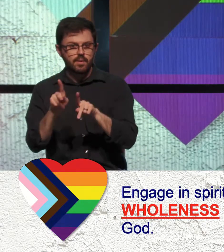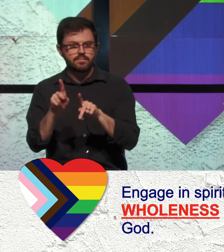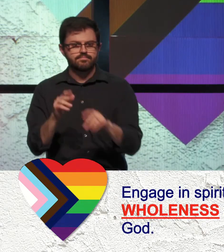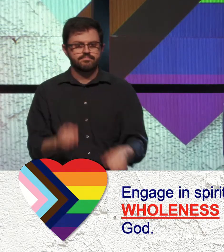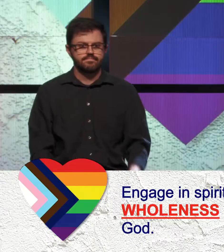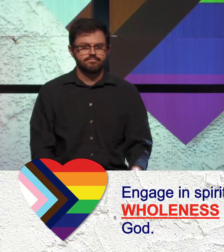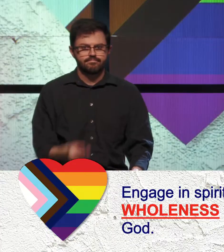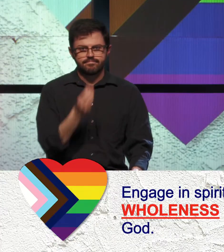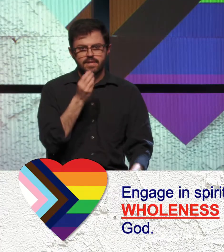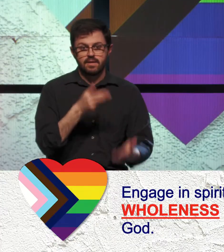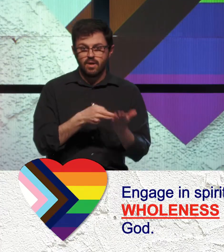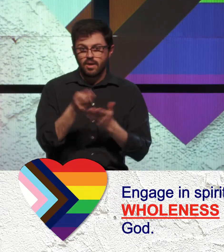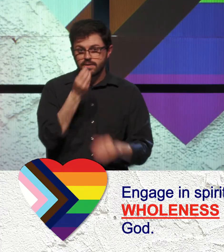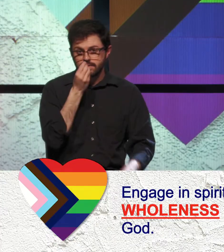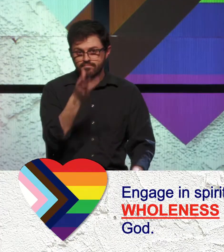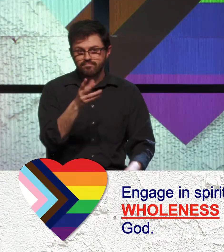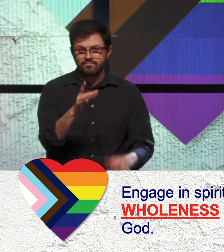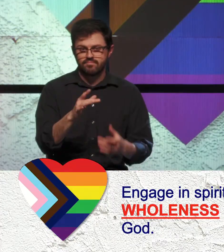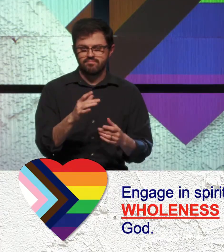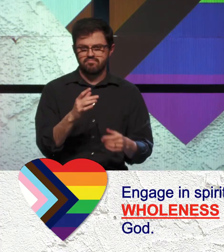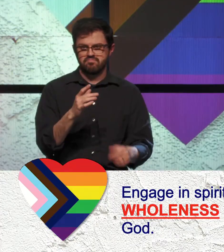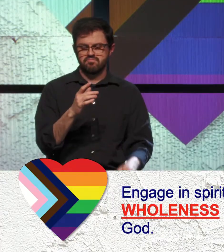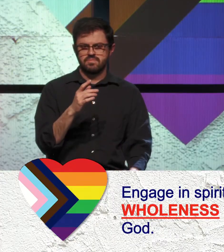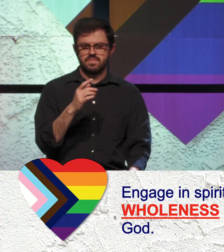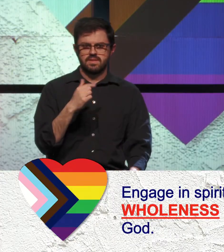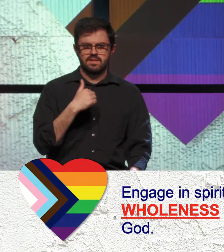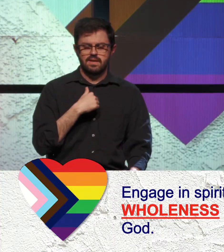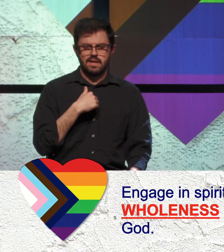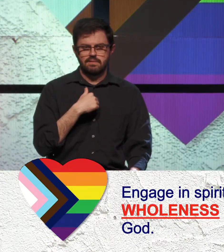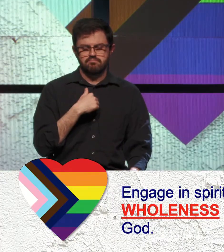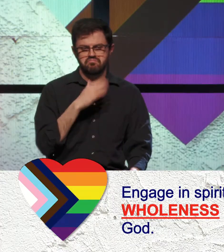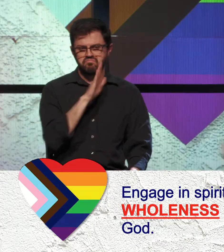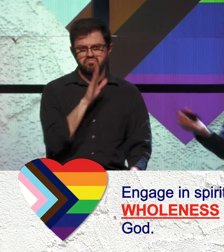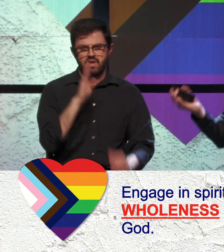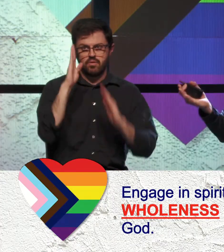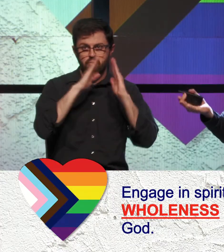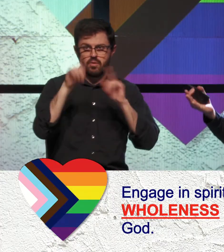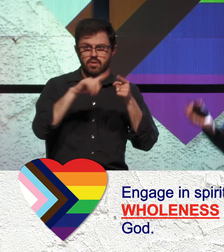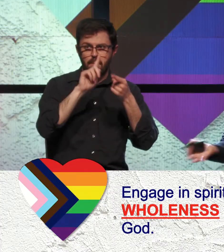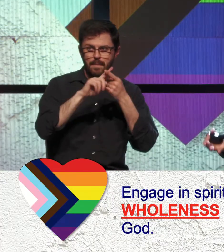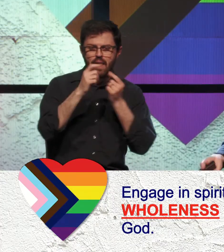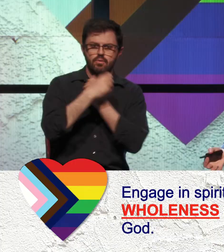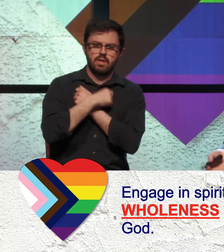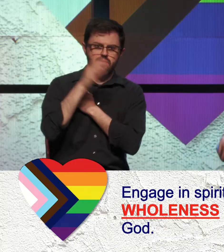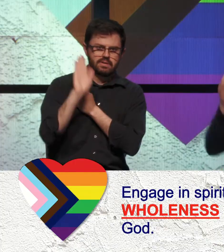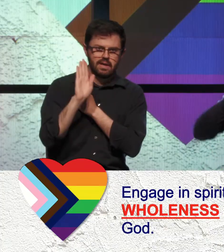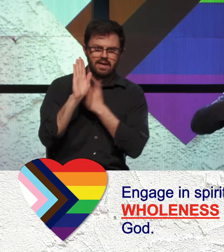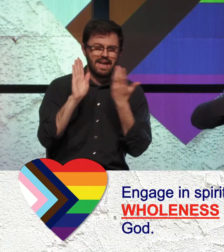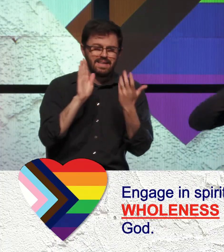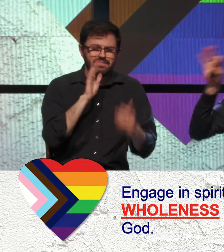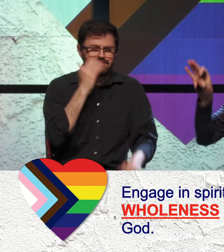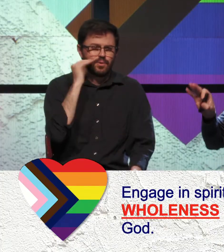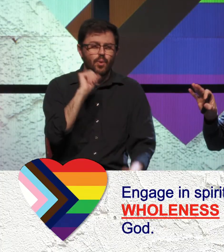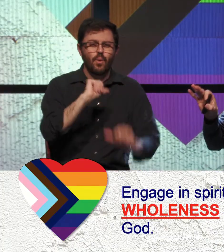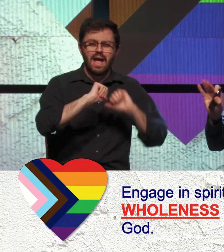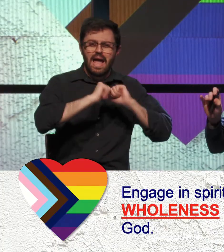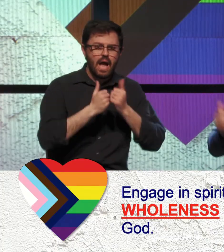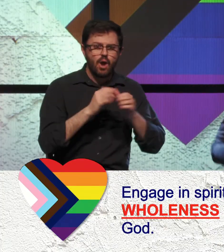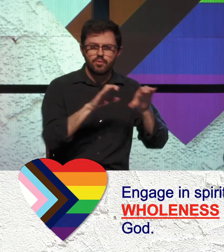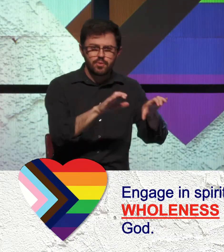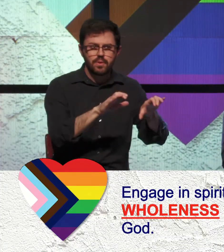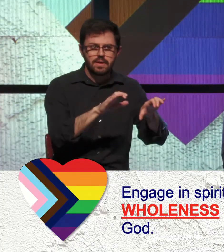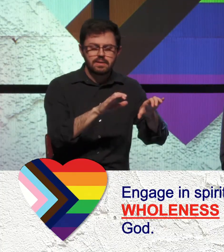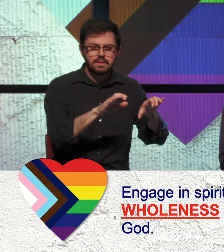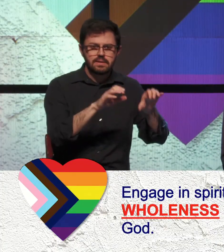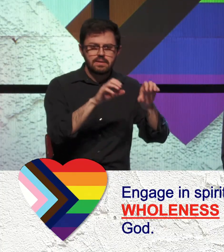don't even worry about loving God anymore. Don't even think about it. Because I don't know how to do that. Everybody wants to tell me how to love